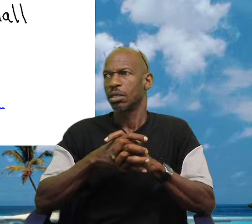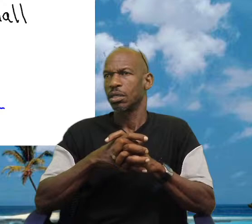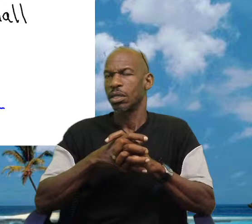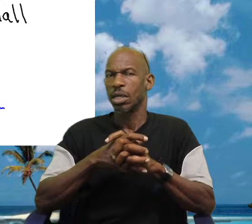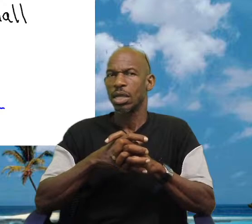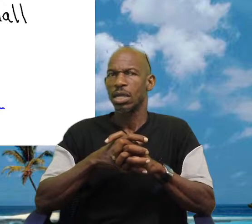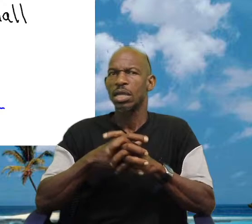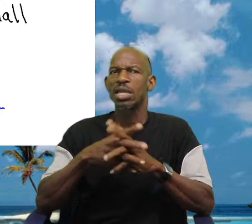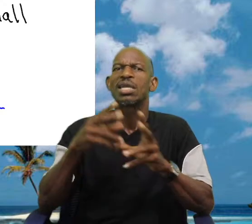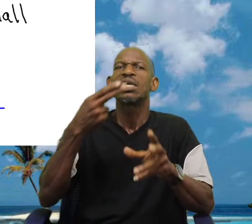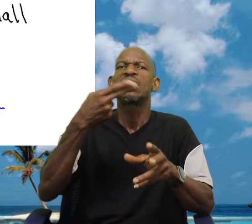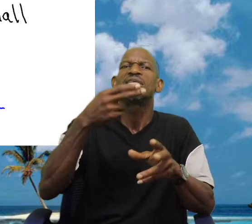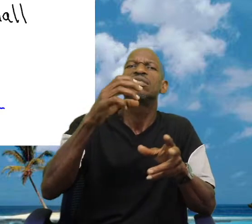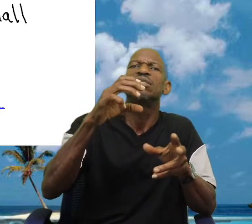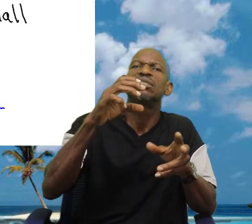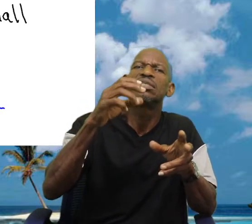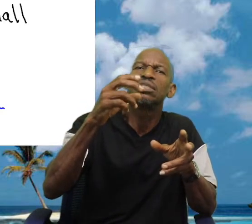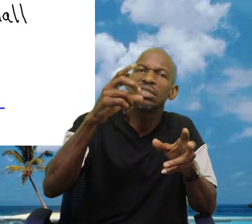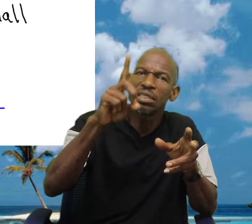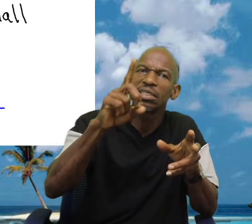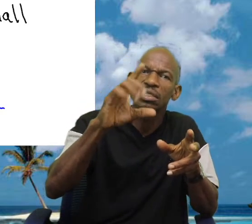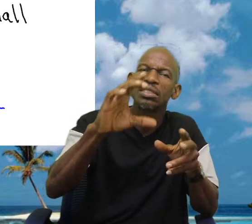is